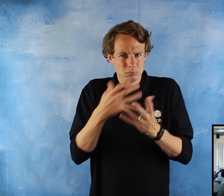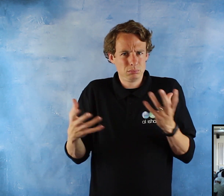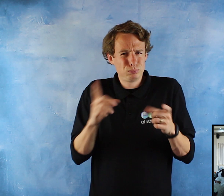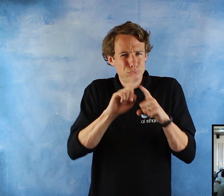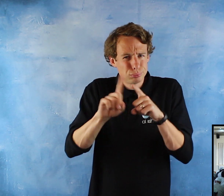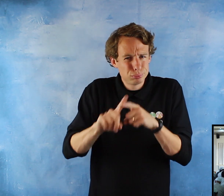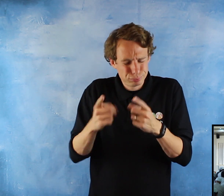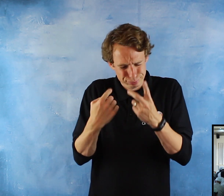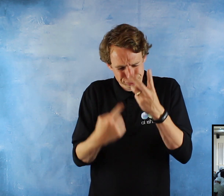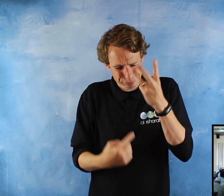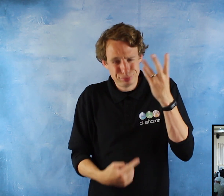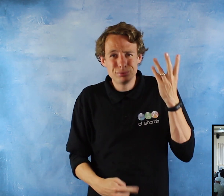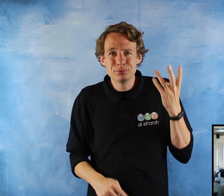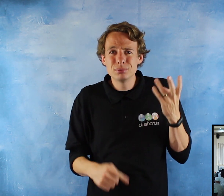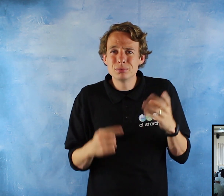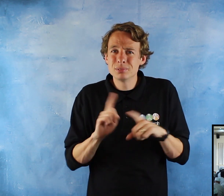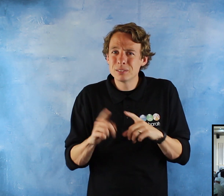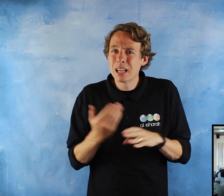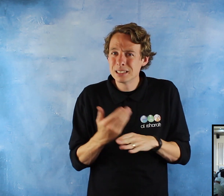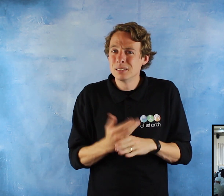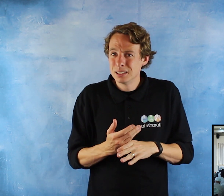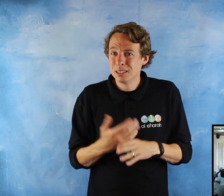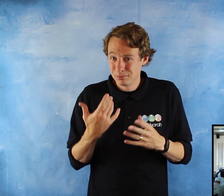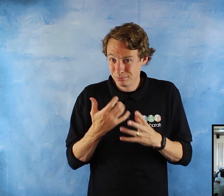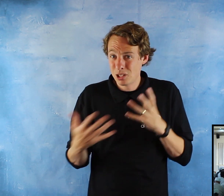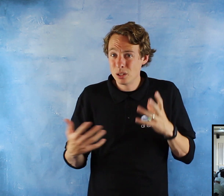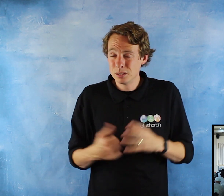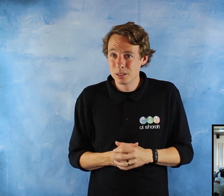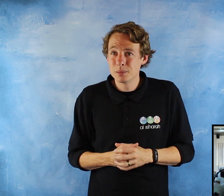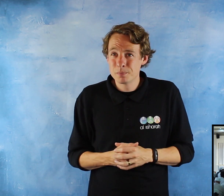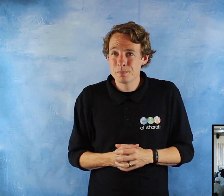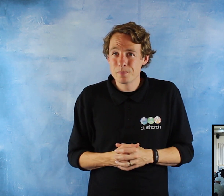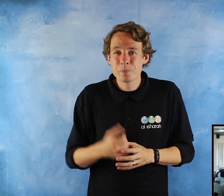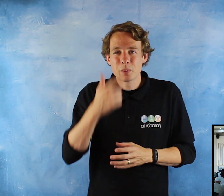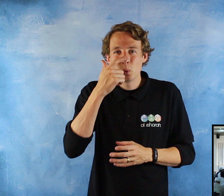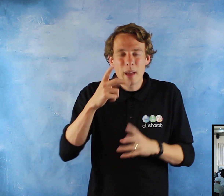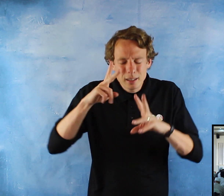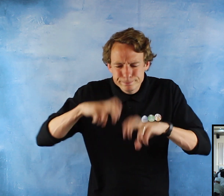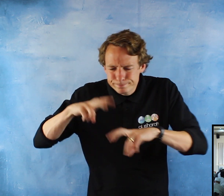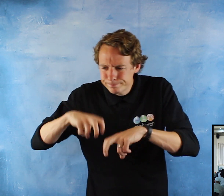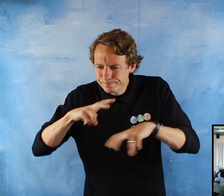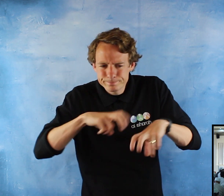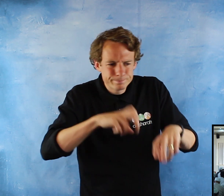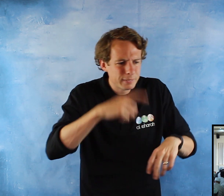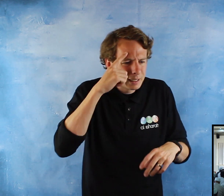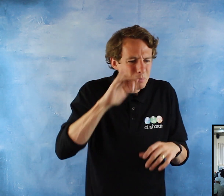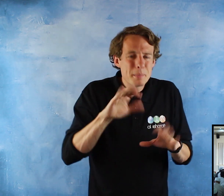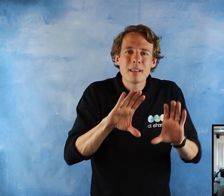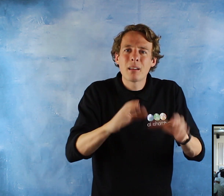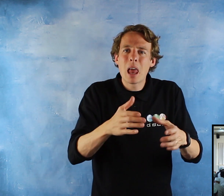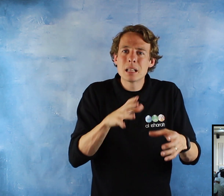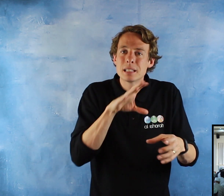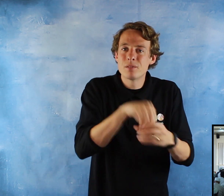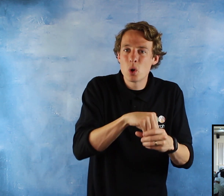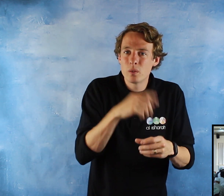activities for the young boys and young girls. Please try to contact and get some of the classes that they